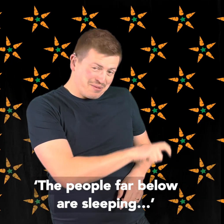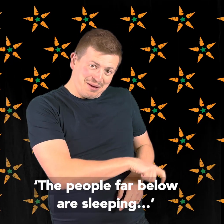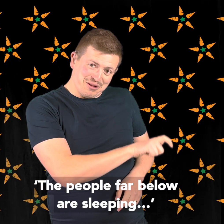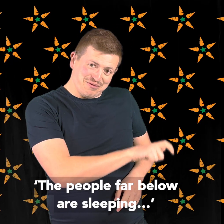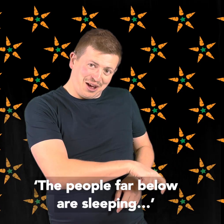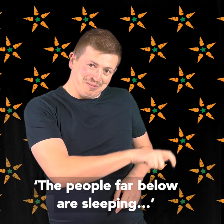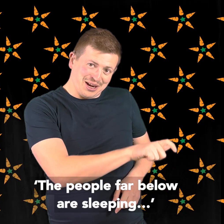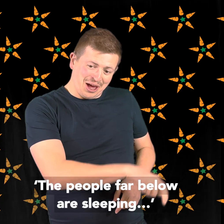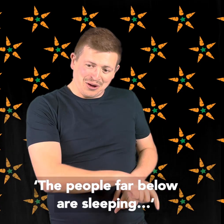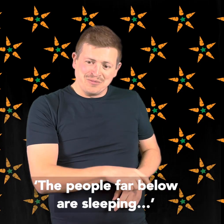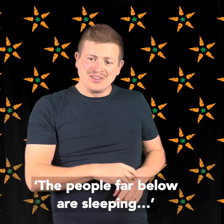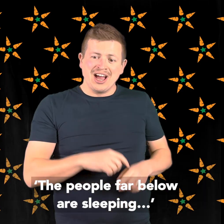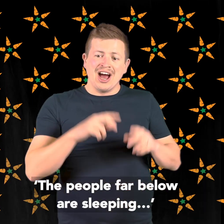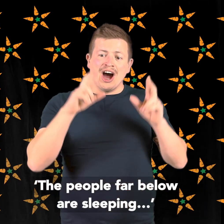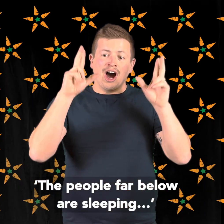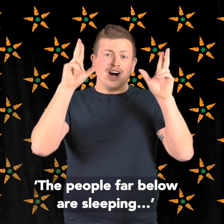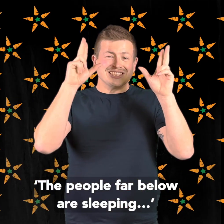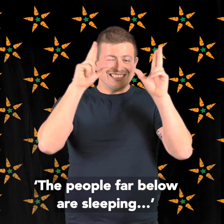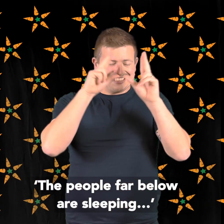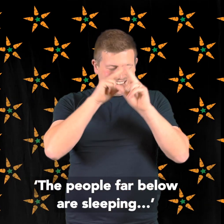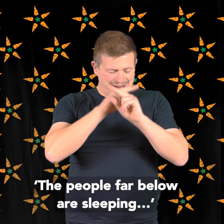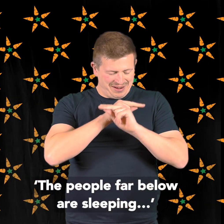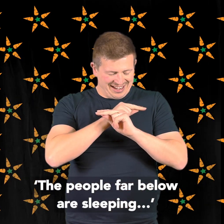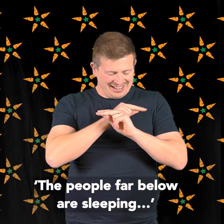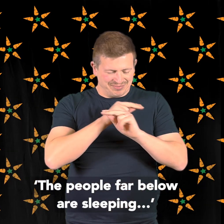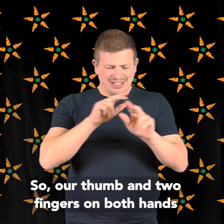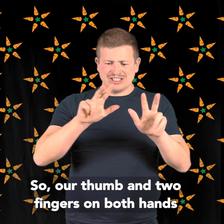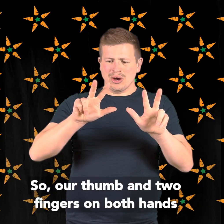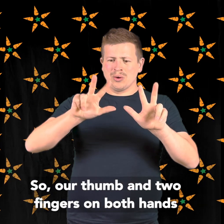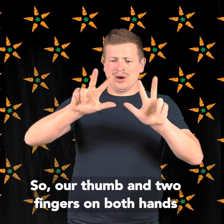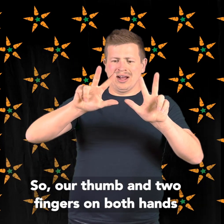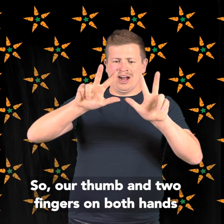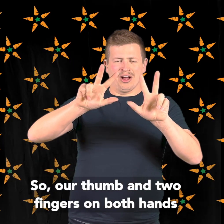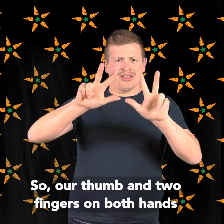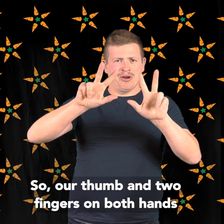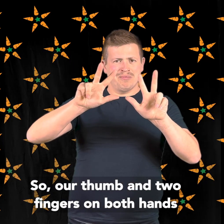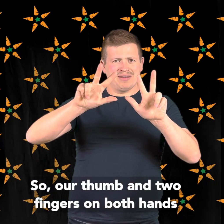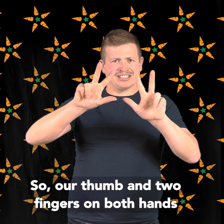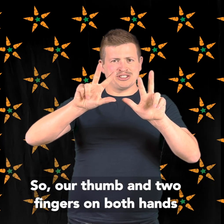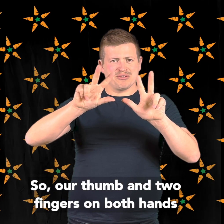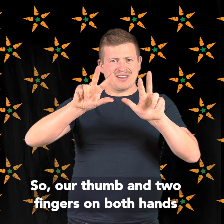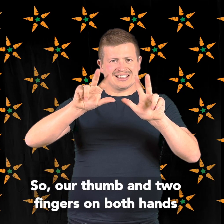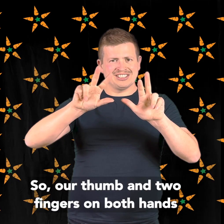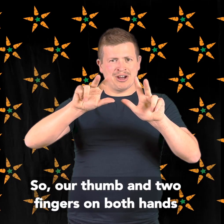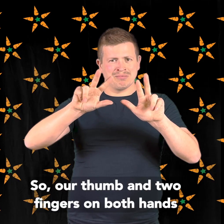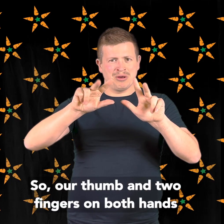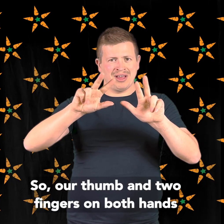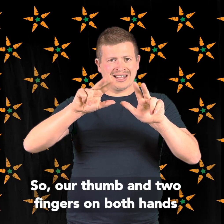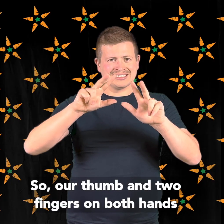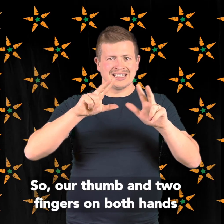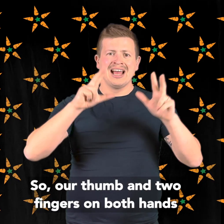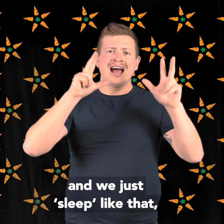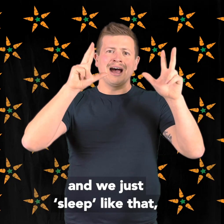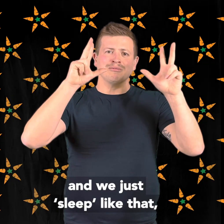people far below are sleeping. So our thumb and two fingers on both hands, and we